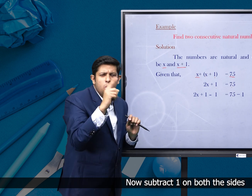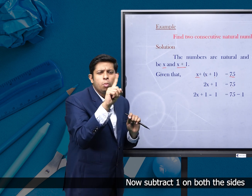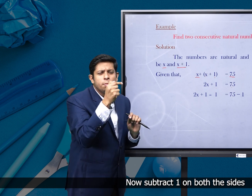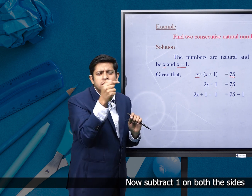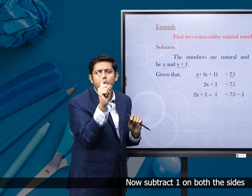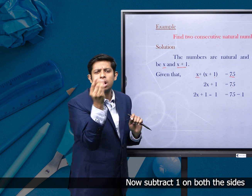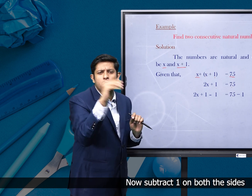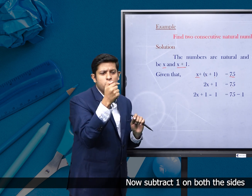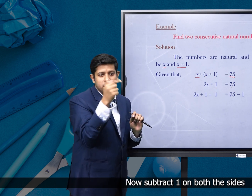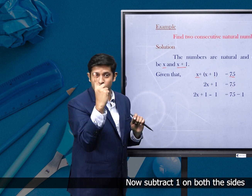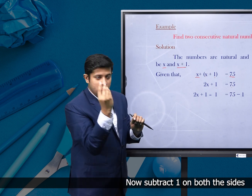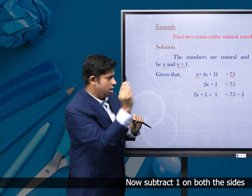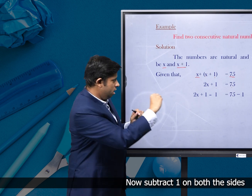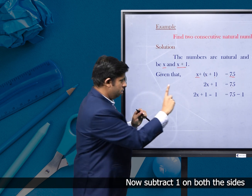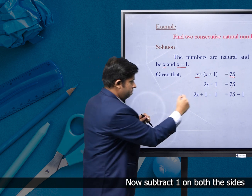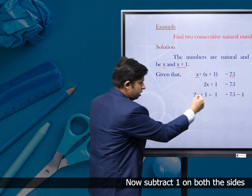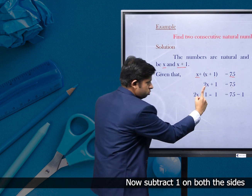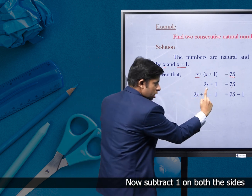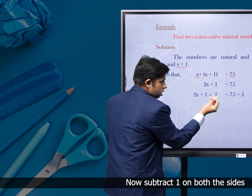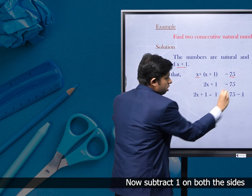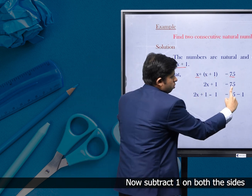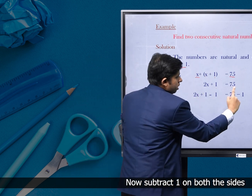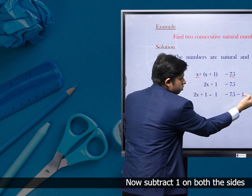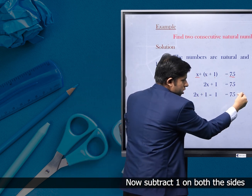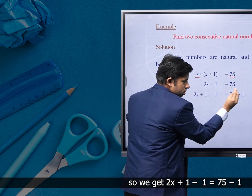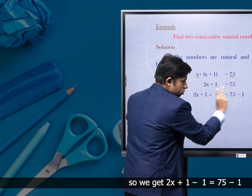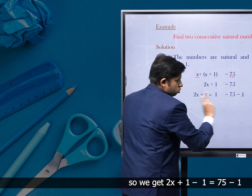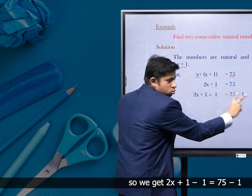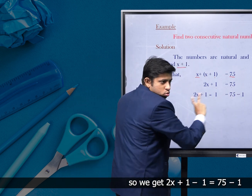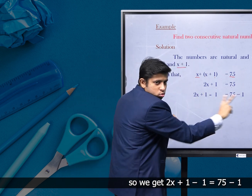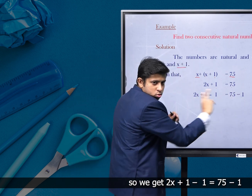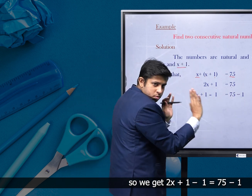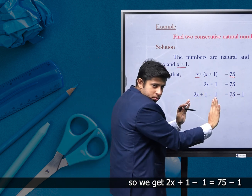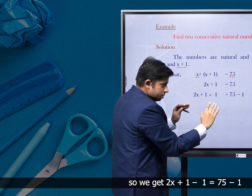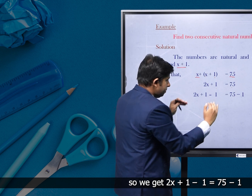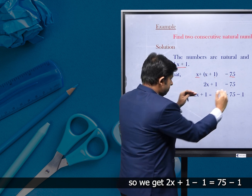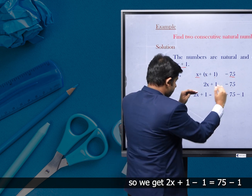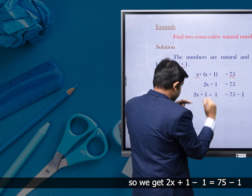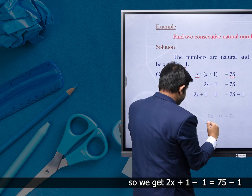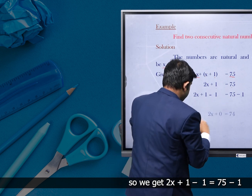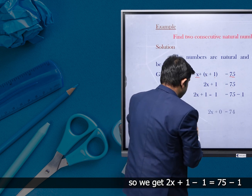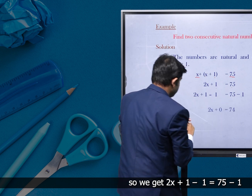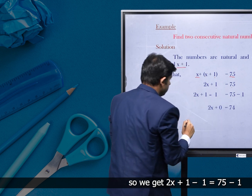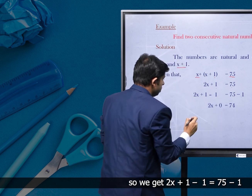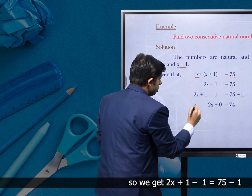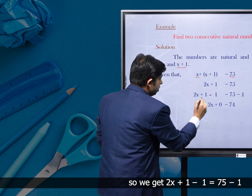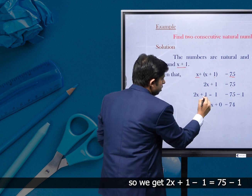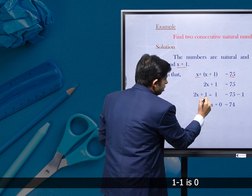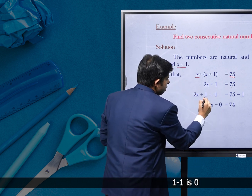Now subtract 1 on both the sides. So we get 2x plus 1 minus 1 is equal to 75 minus 1. Plus 1